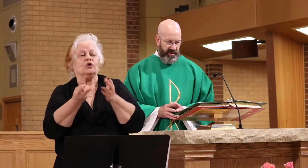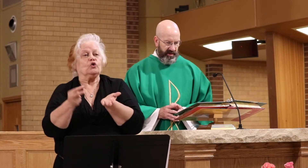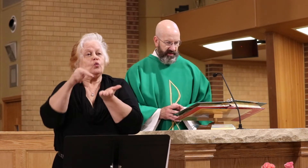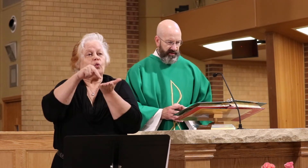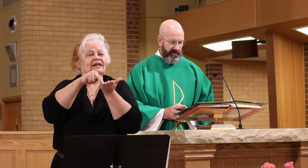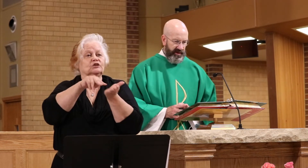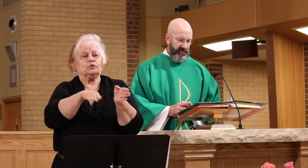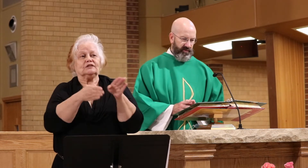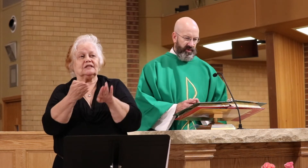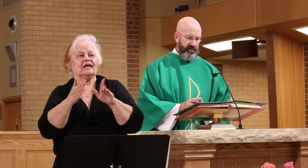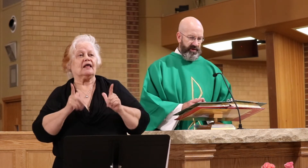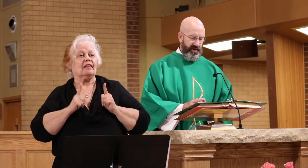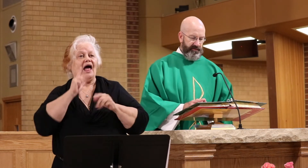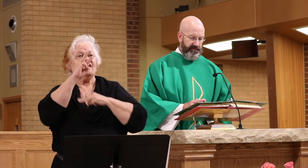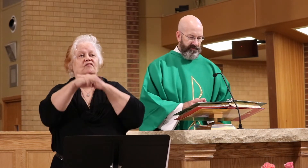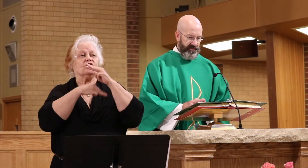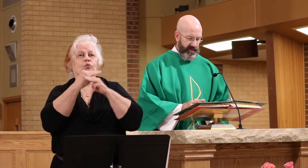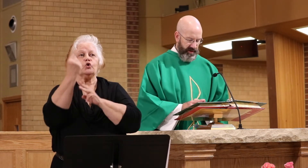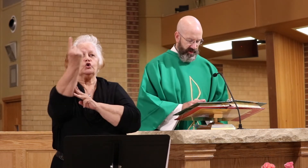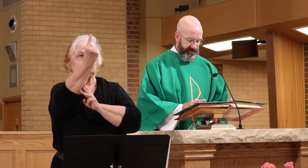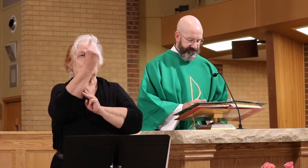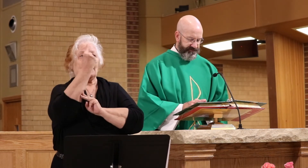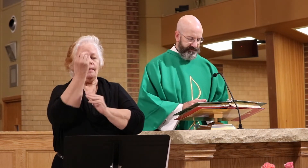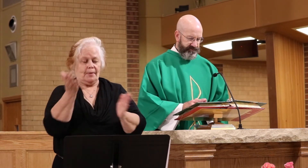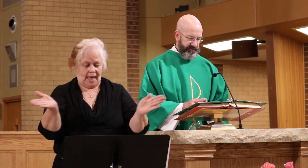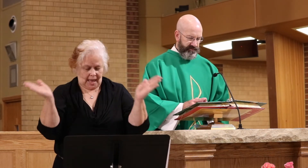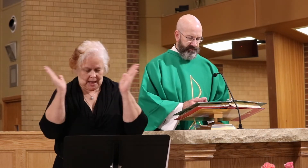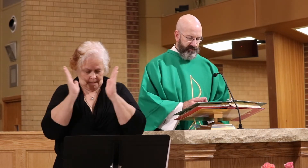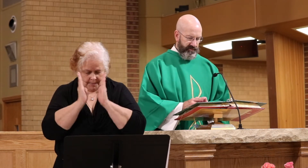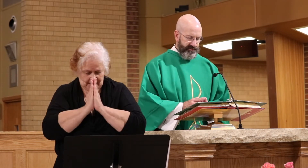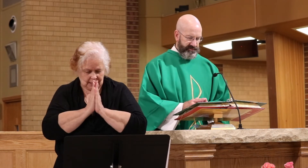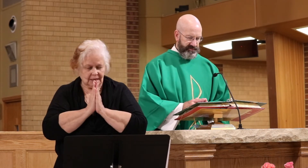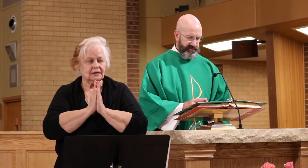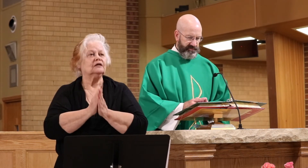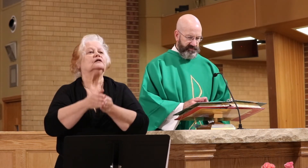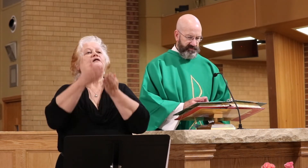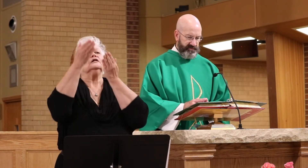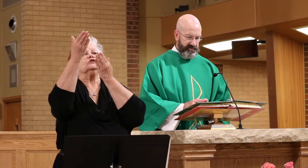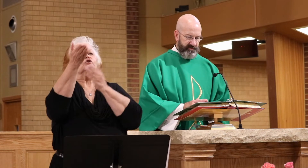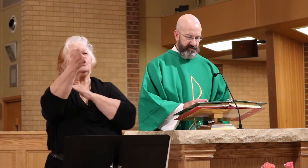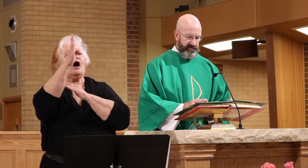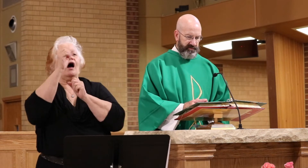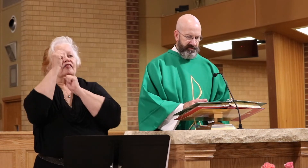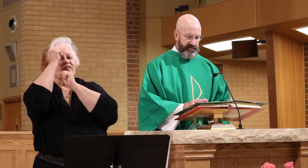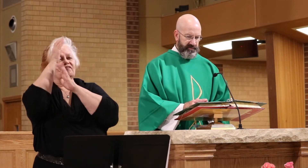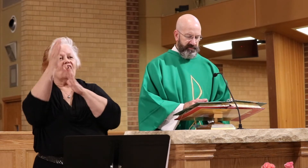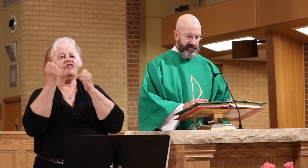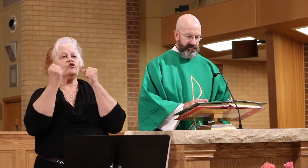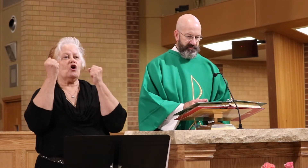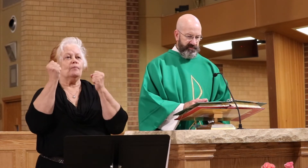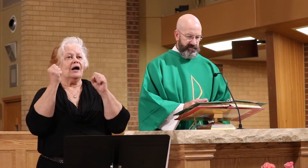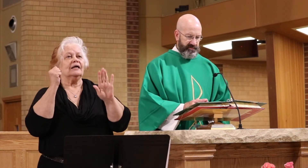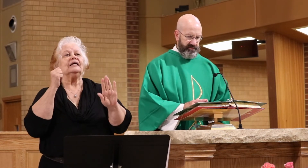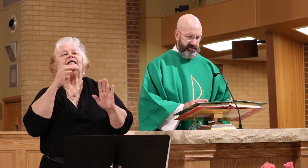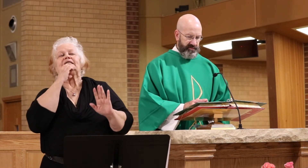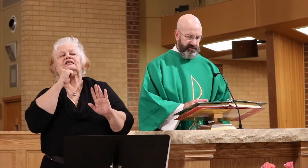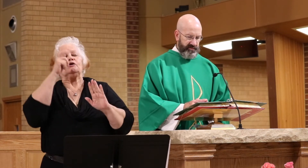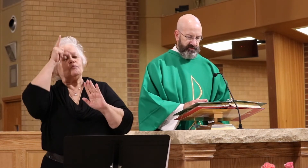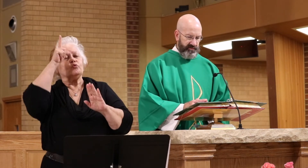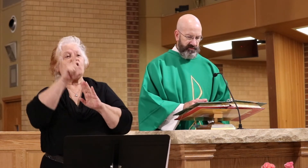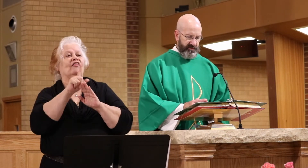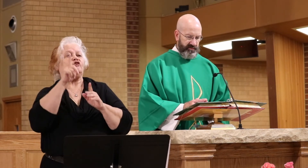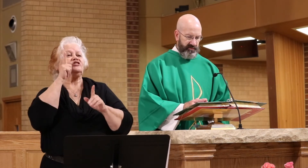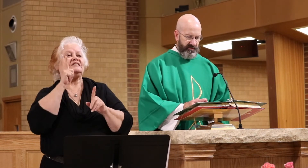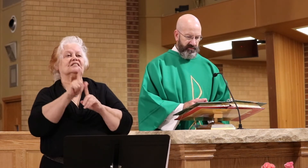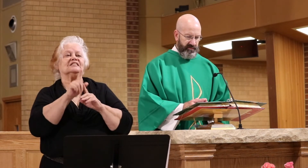dead, and the life of the world to come. Amen. To God, the Father Almighty, dear brothers and sisters, may every prayer of